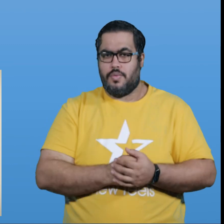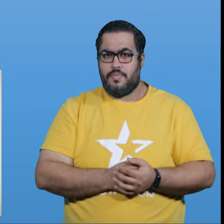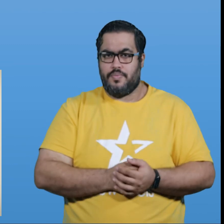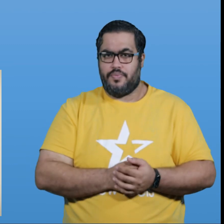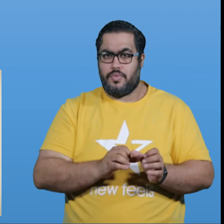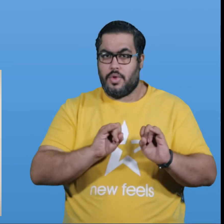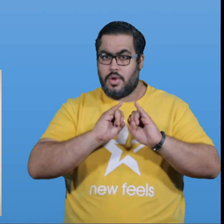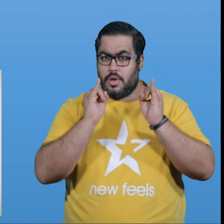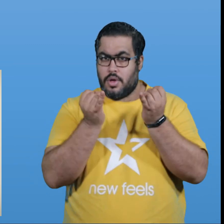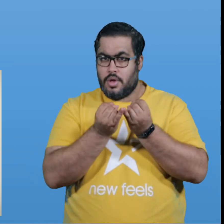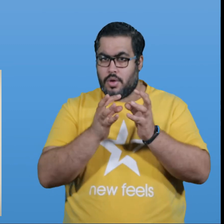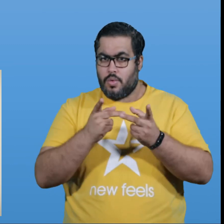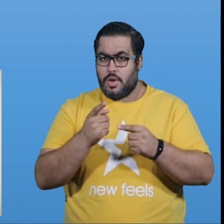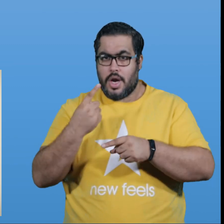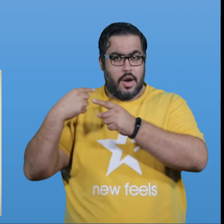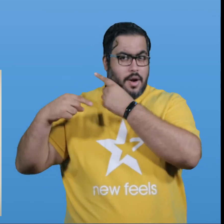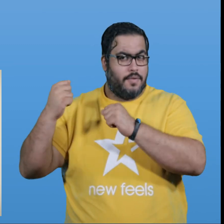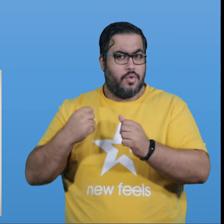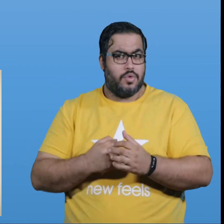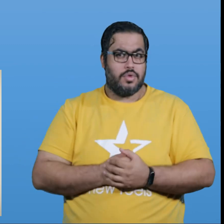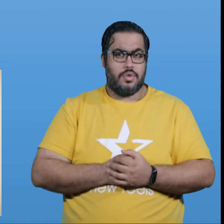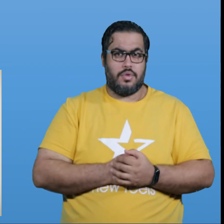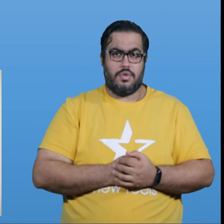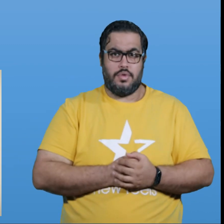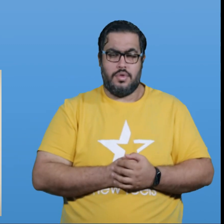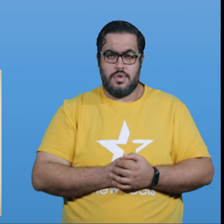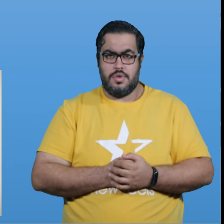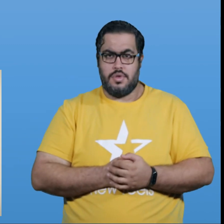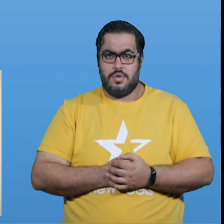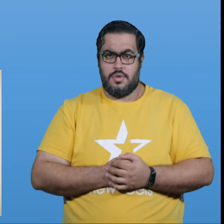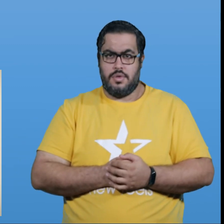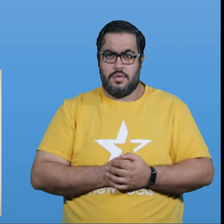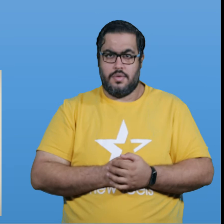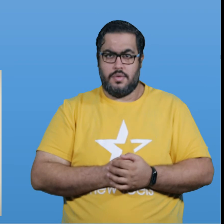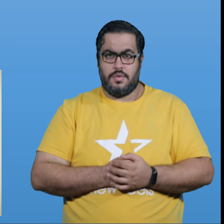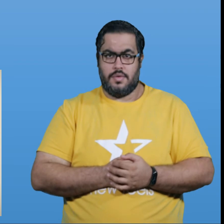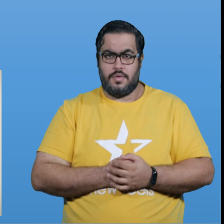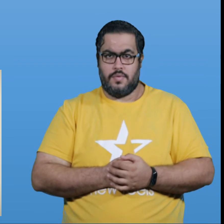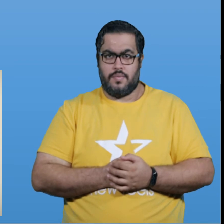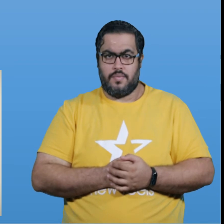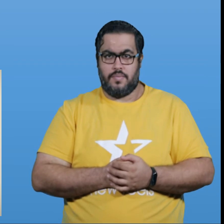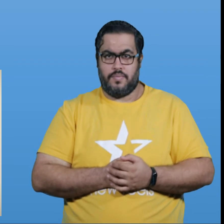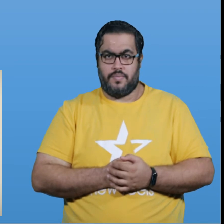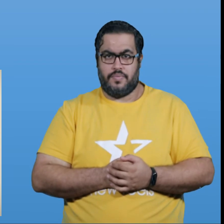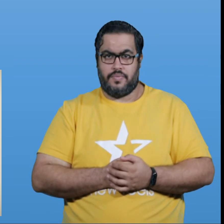The answer is reviews. We read them before we go into a new movie.